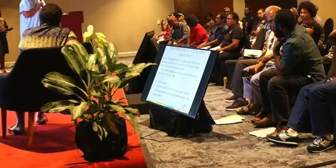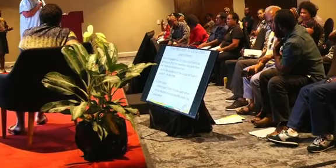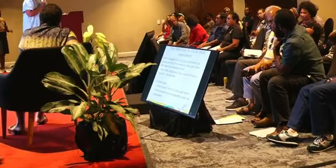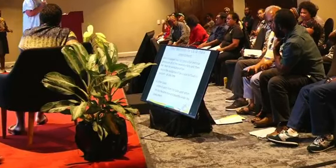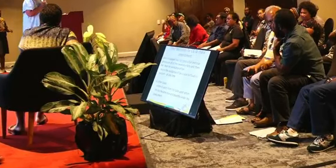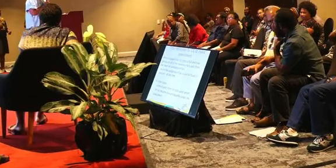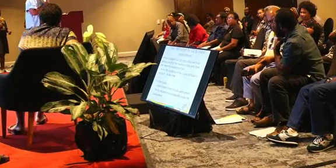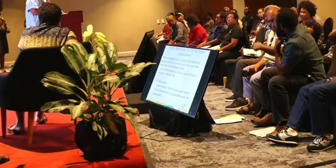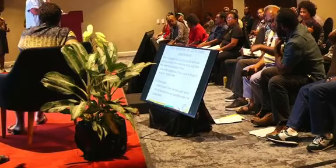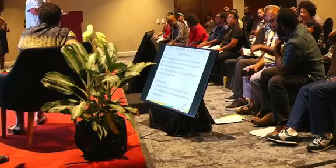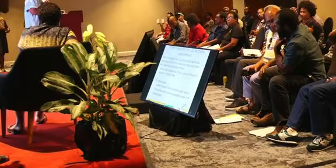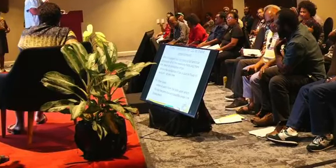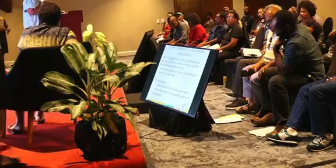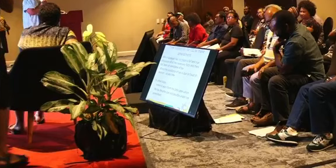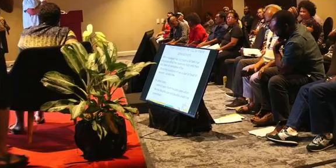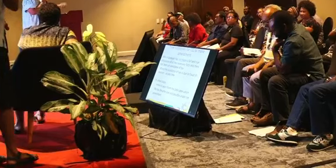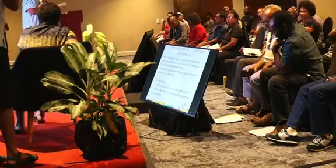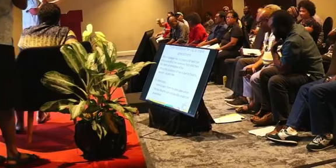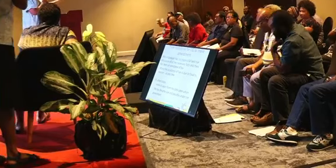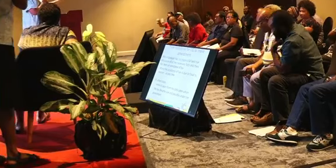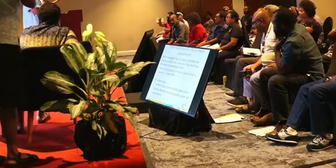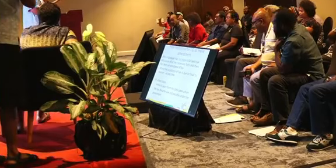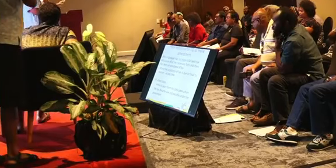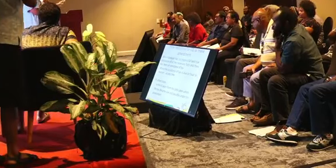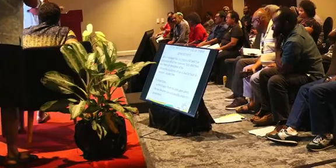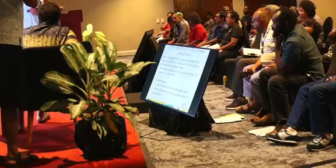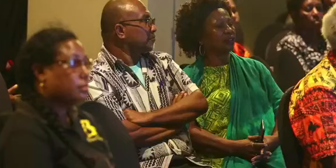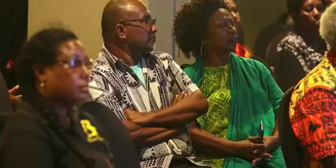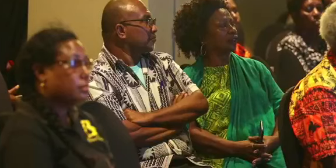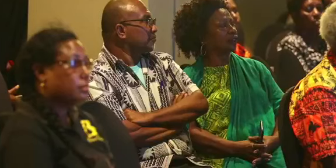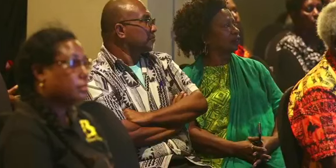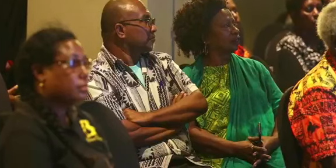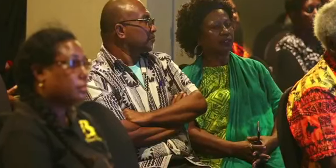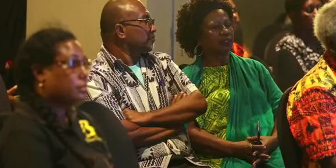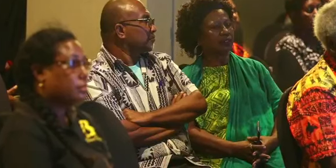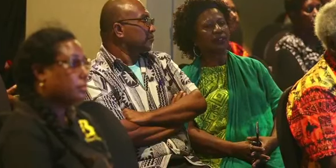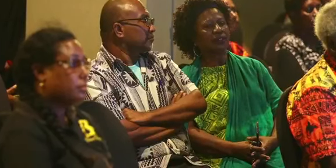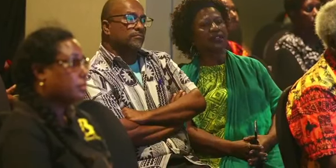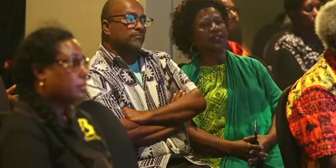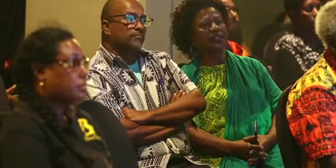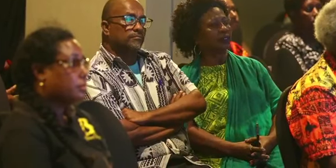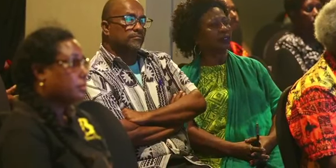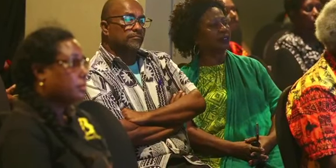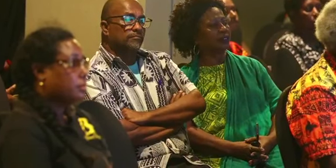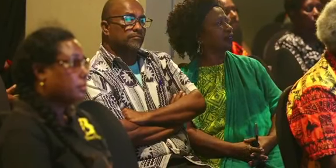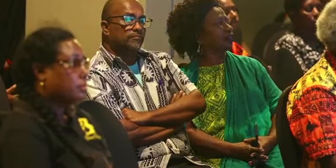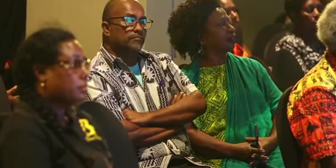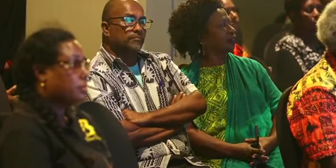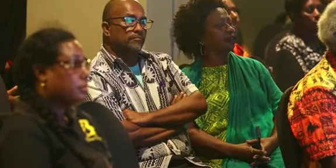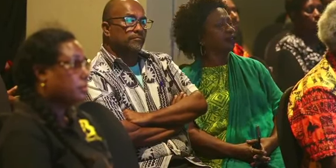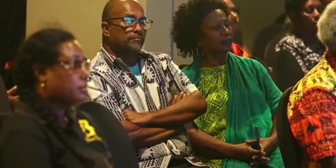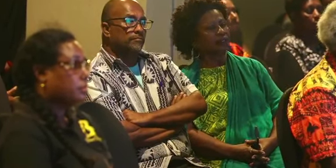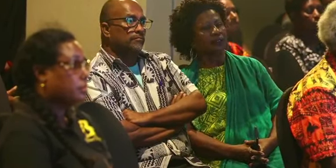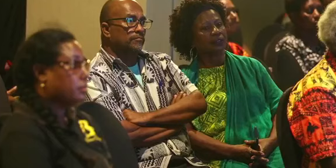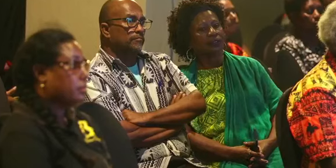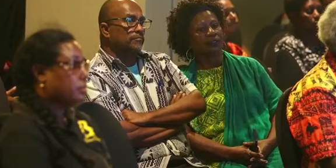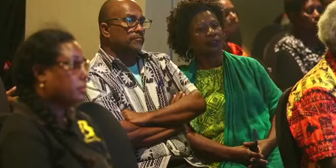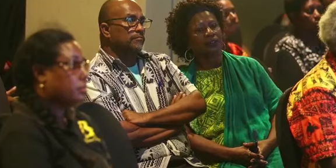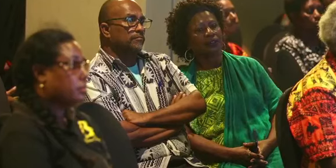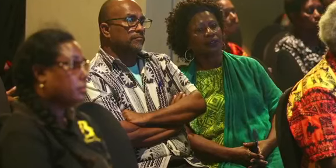Thank you. I think that's clear. Is it clear now? Proceed Thank you. We'll take Okay. question time and comments.